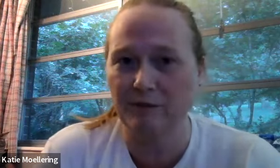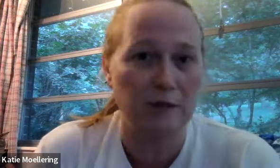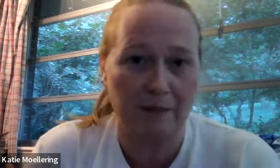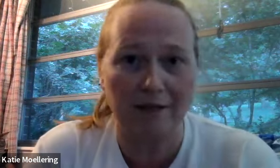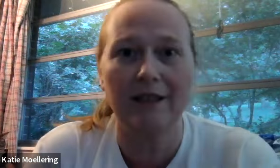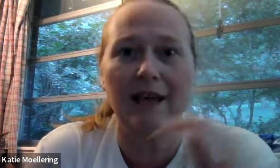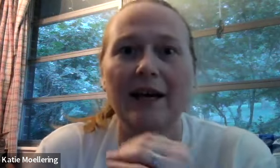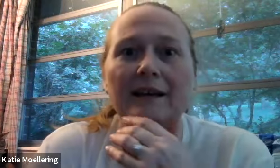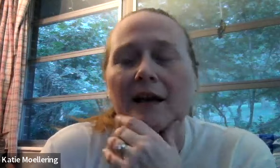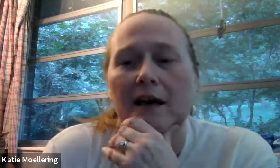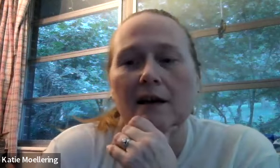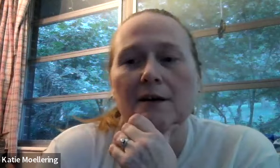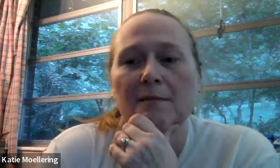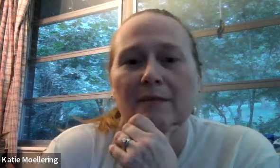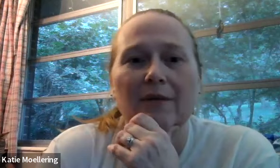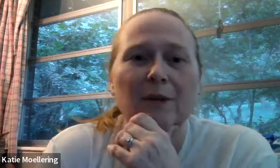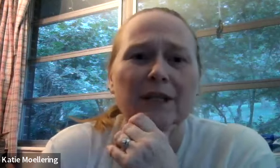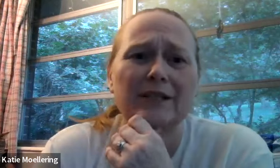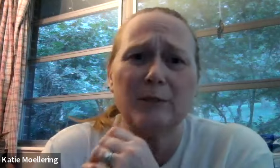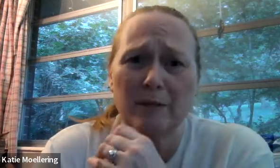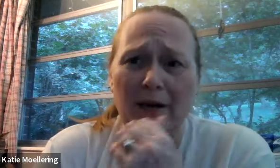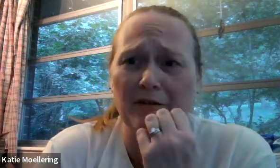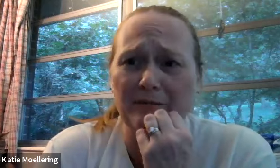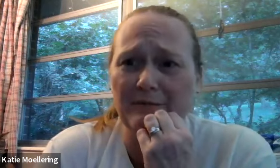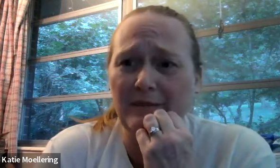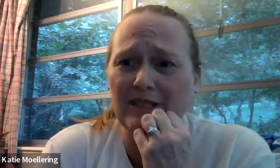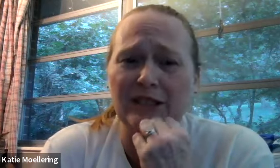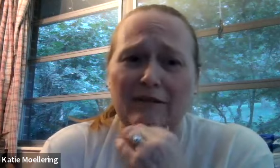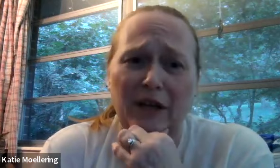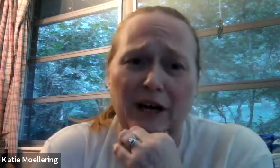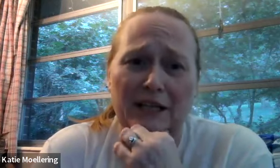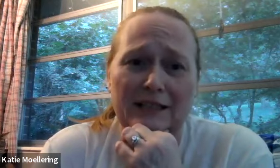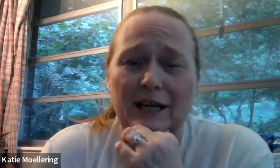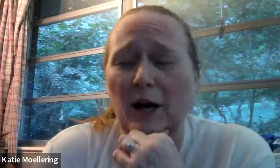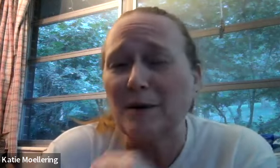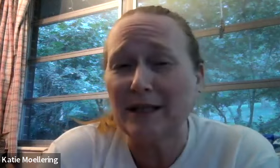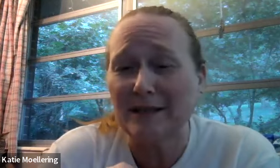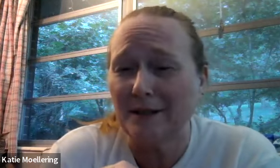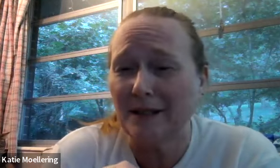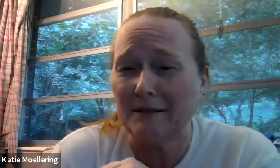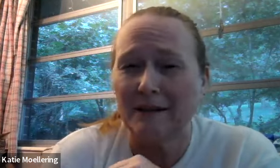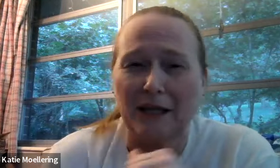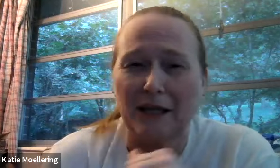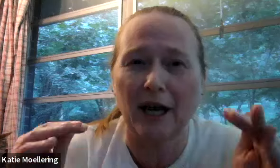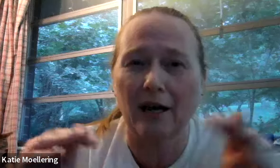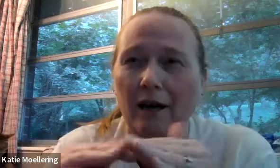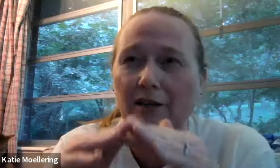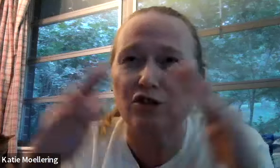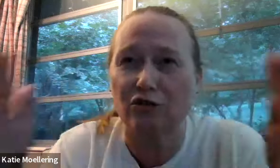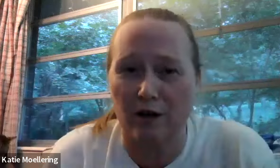do something like that. Really, it'd just be a matter of me and Jillian figuring out a time that we could do it, and like a